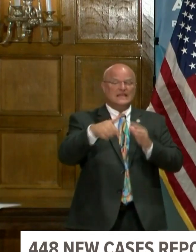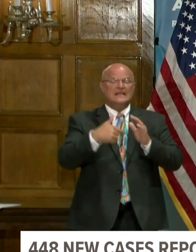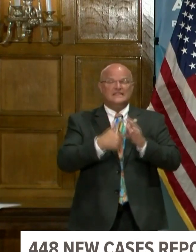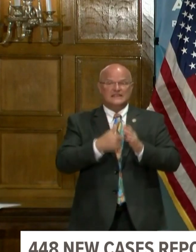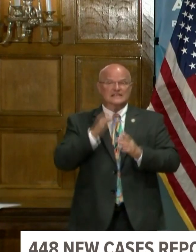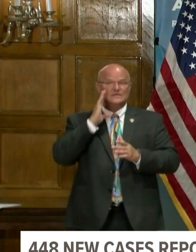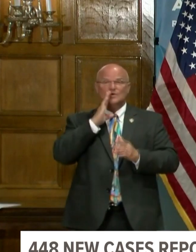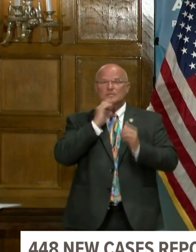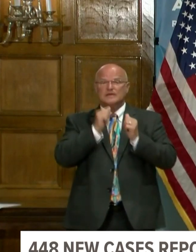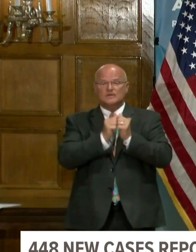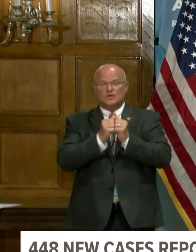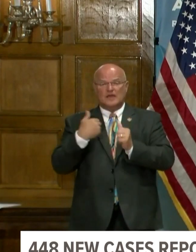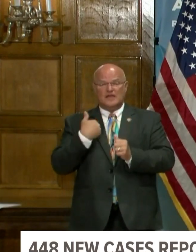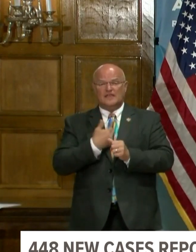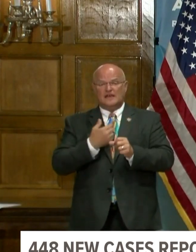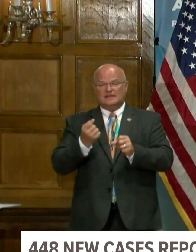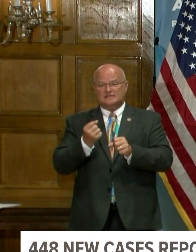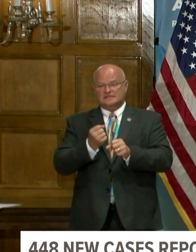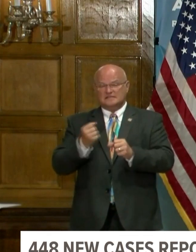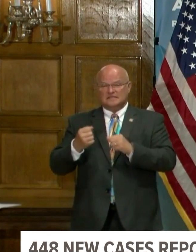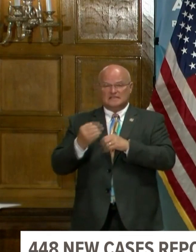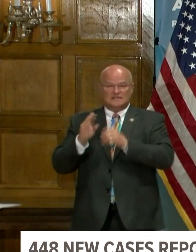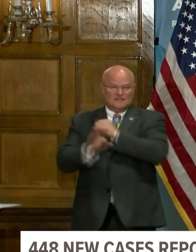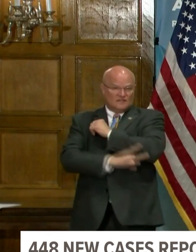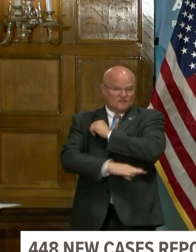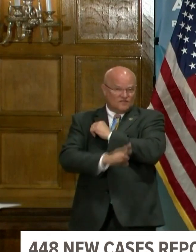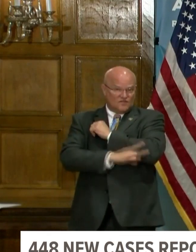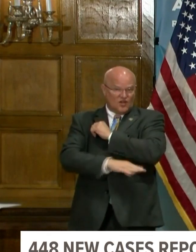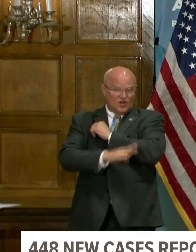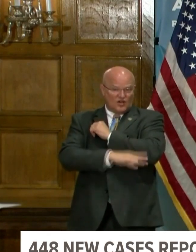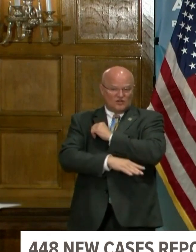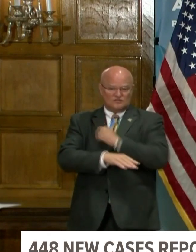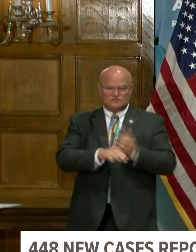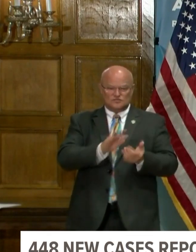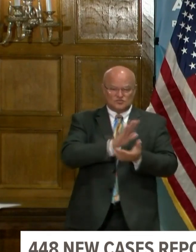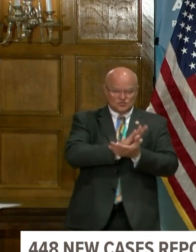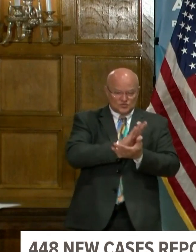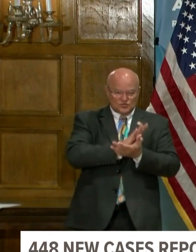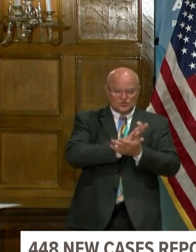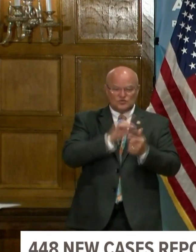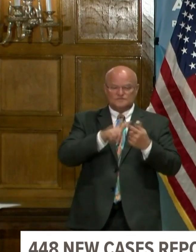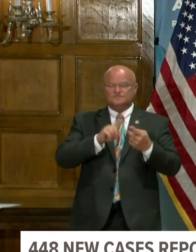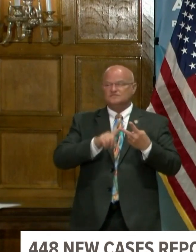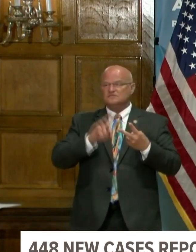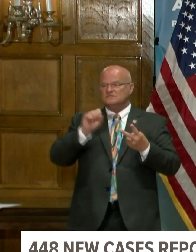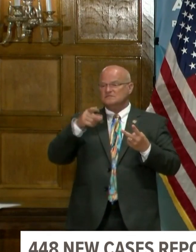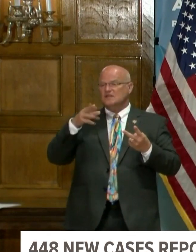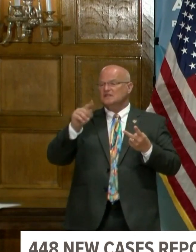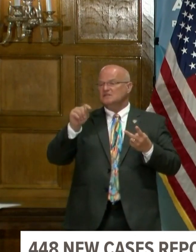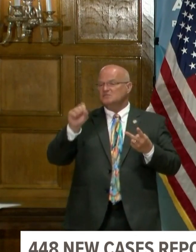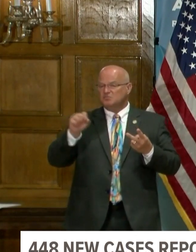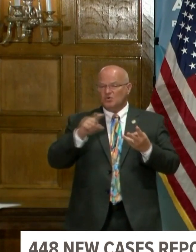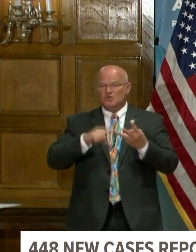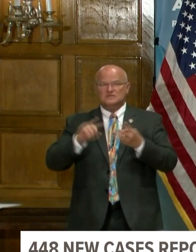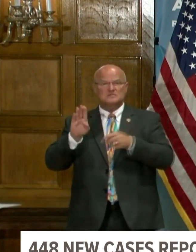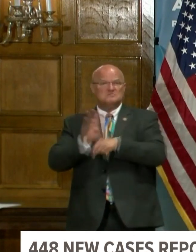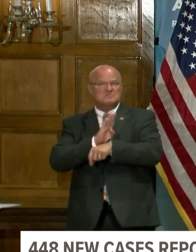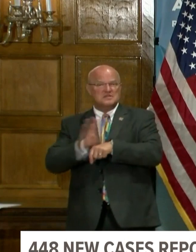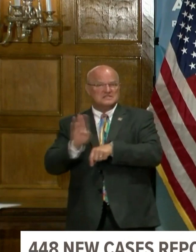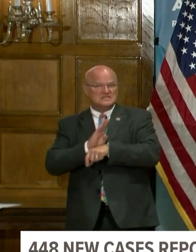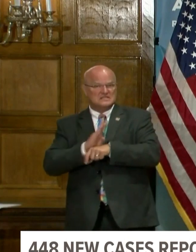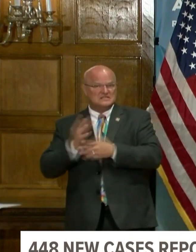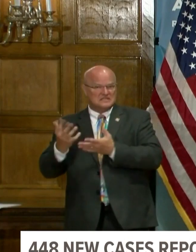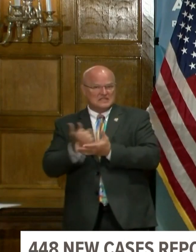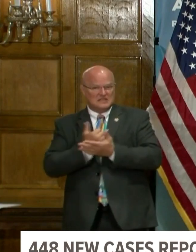going to be with us into next year, whether we're talking about school, we're talking about sports, or we're talking about business and